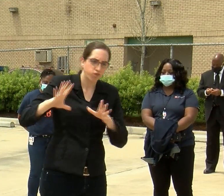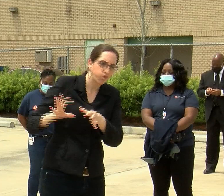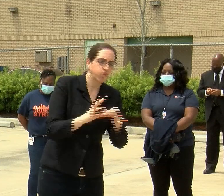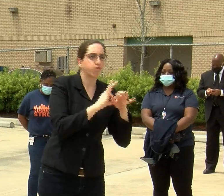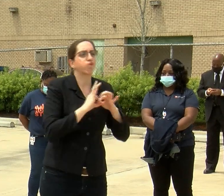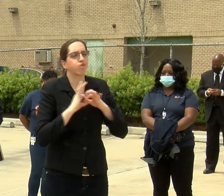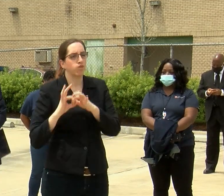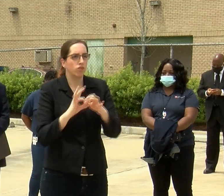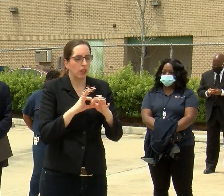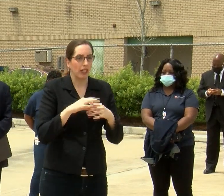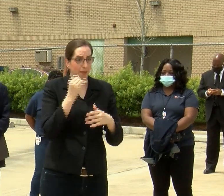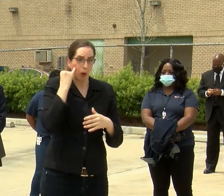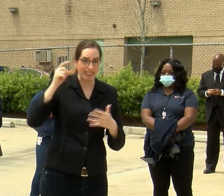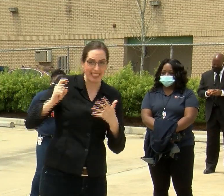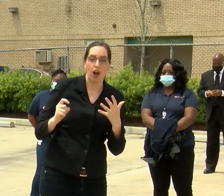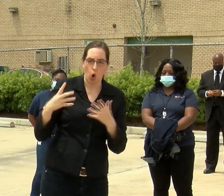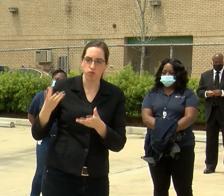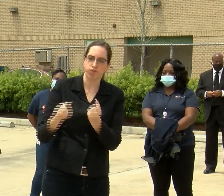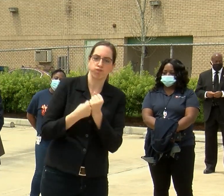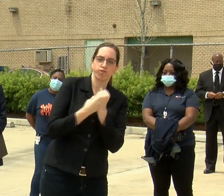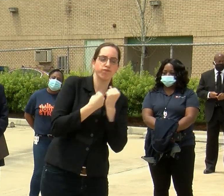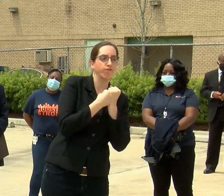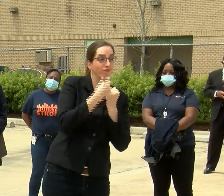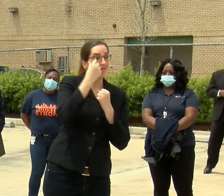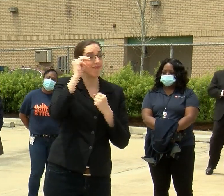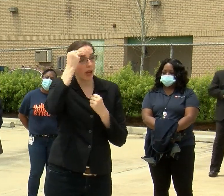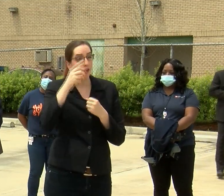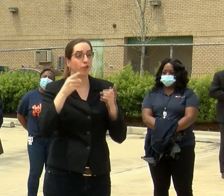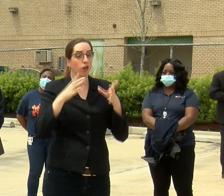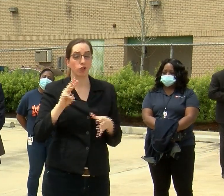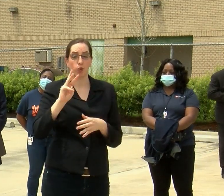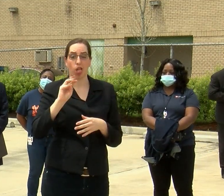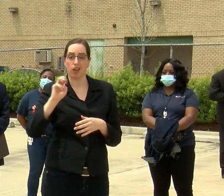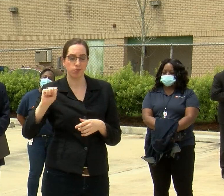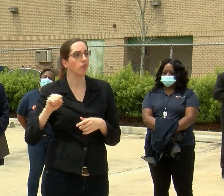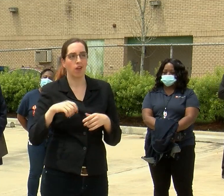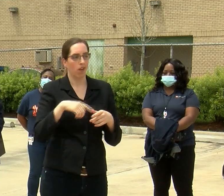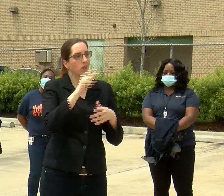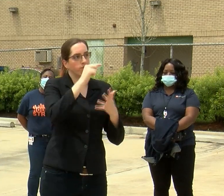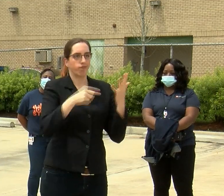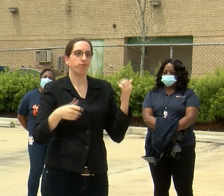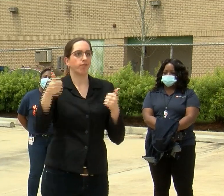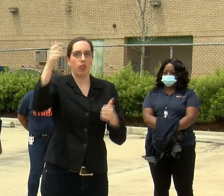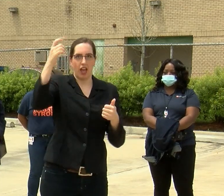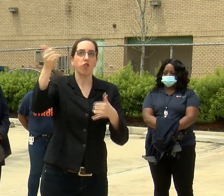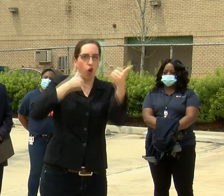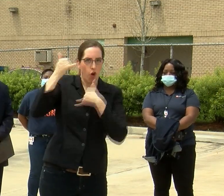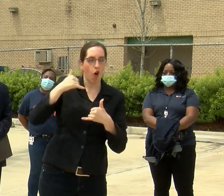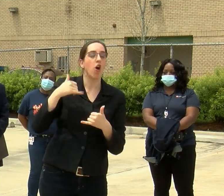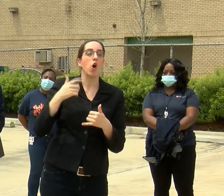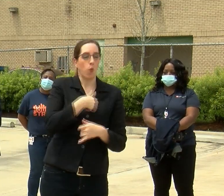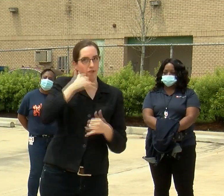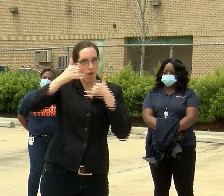together and been there when we needed them. As has been pointed out by the mayor and Director Williams, we're getting phone calls from elected officials, but don't think that we haven't called them and asked for